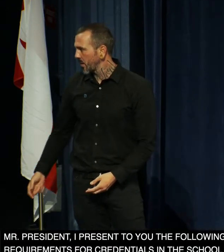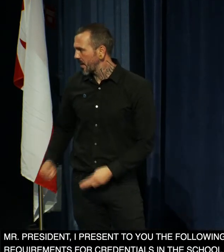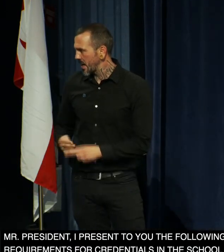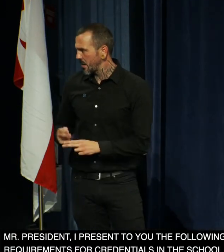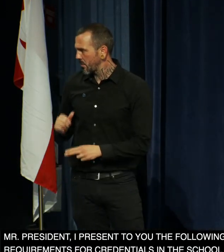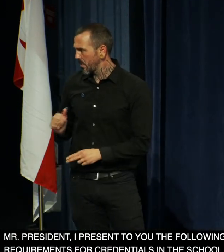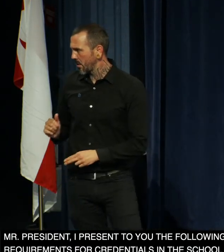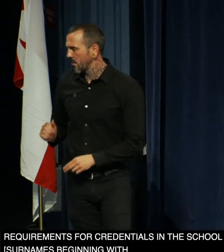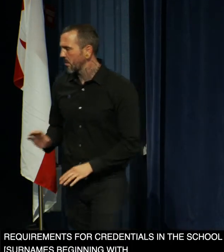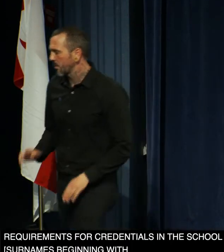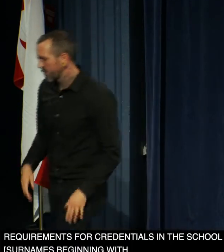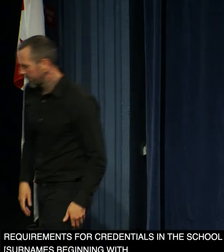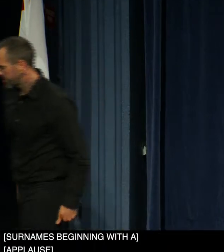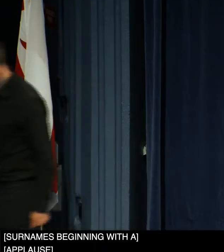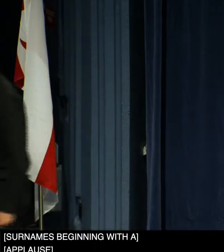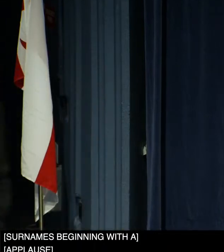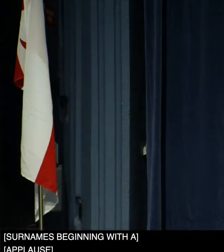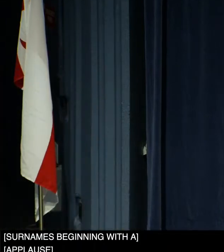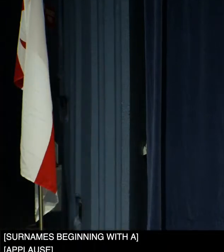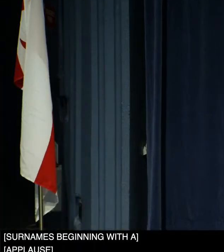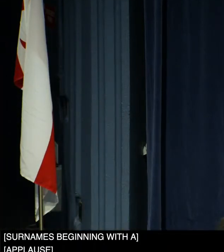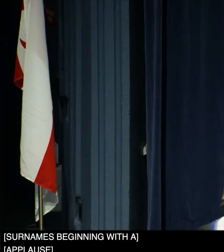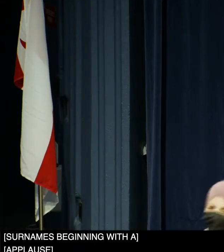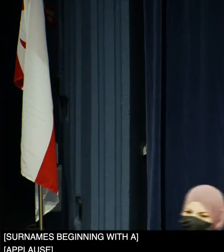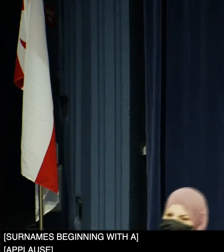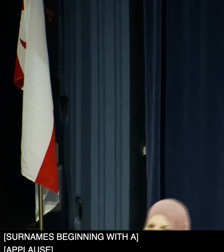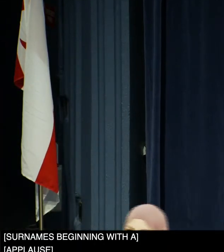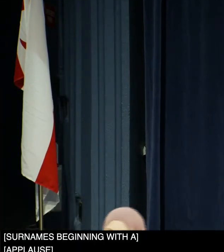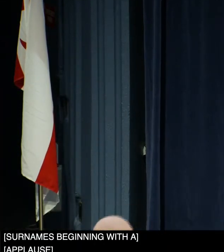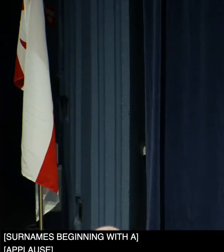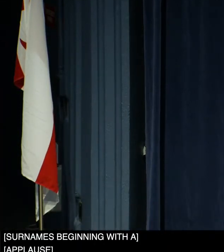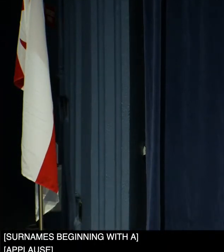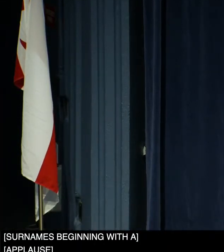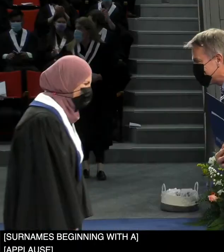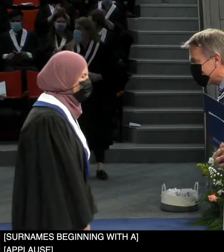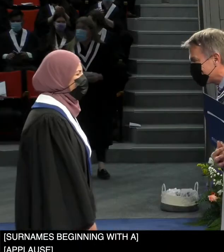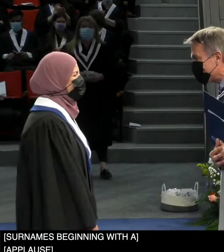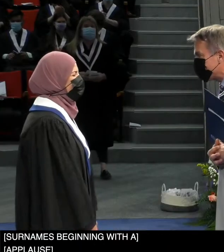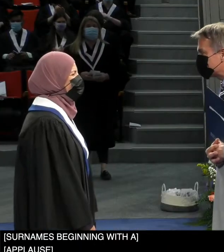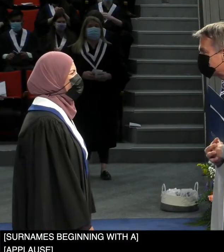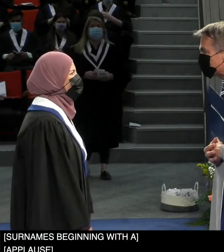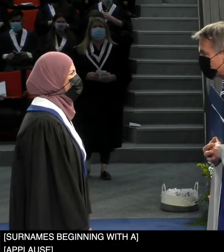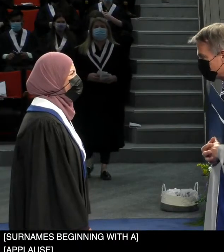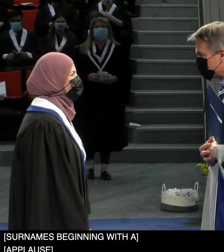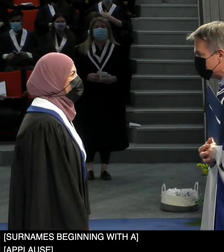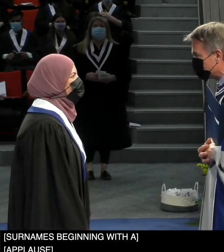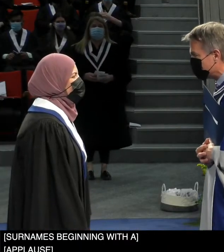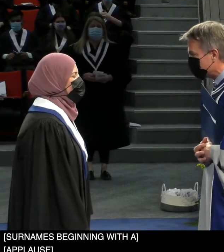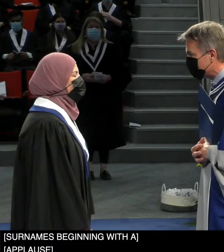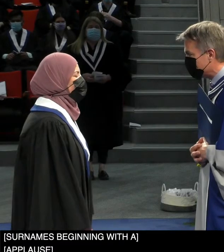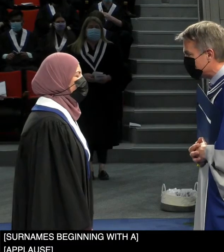supportive family, it makes those successes we see at the end of each academic year that much more